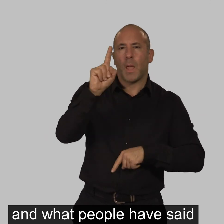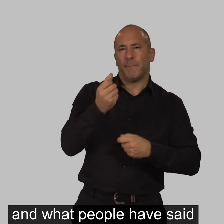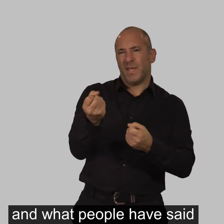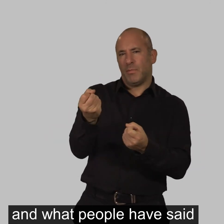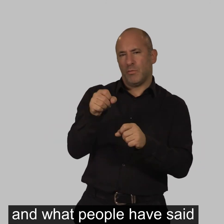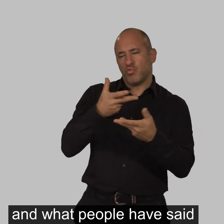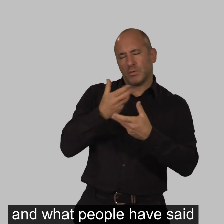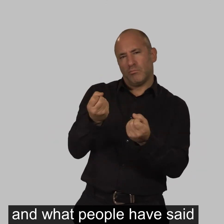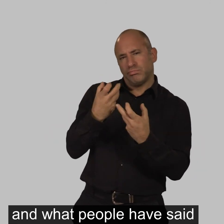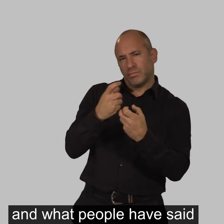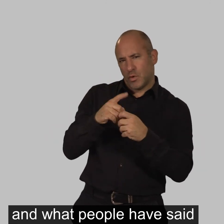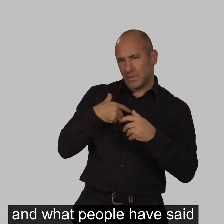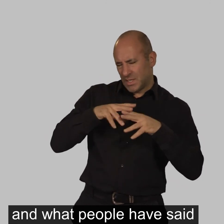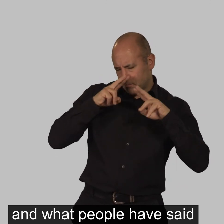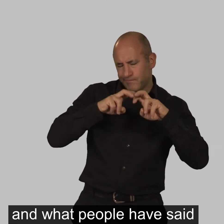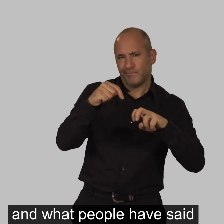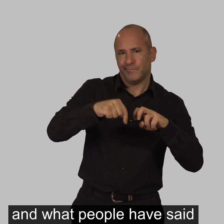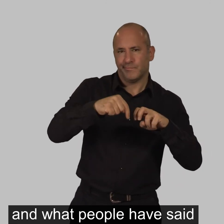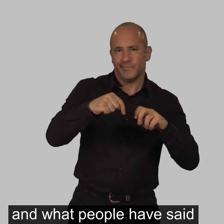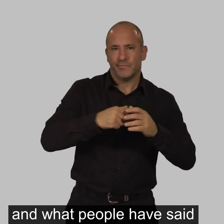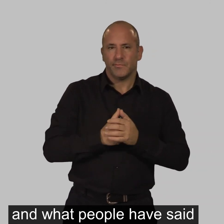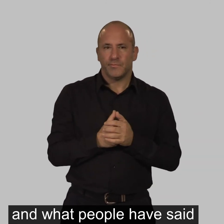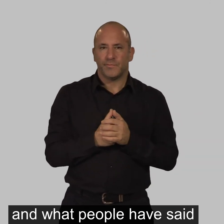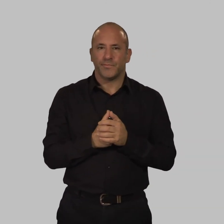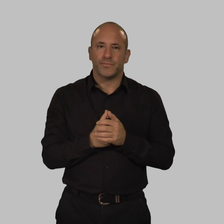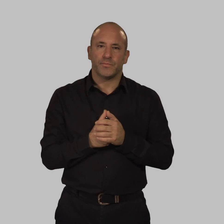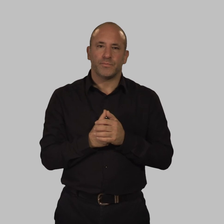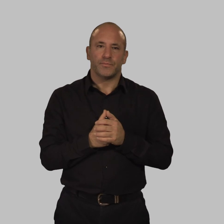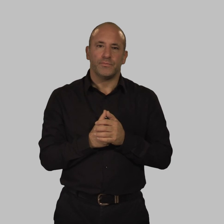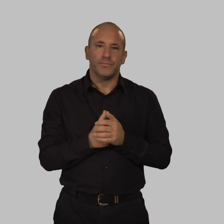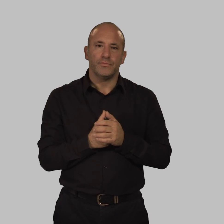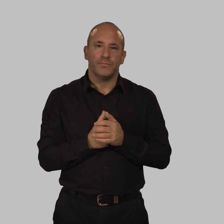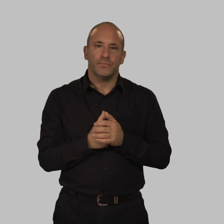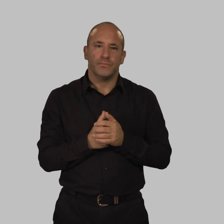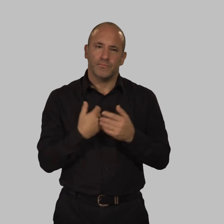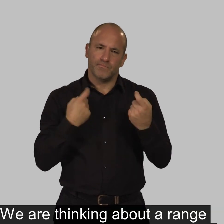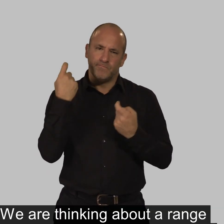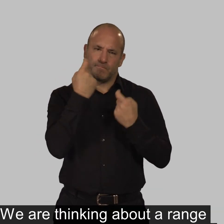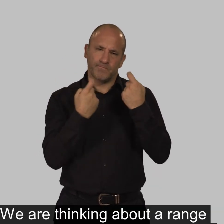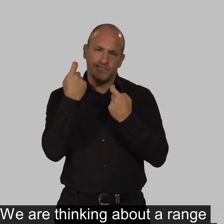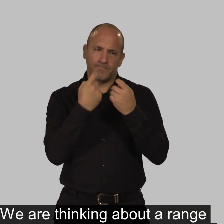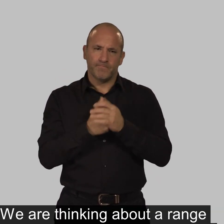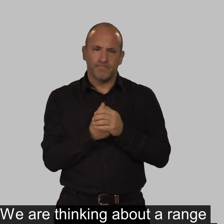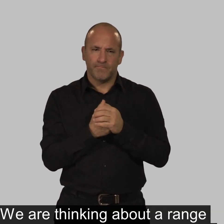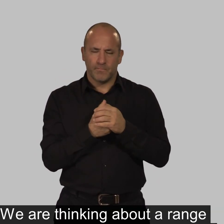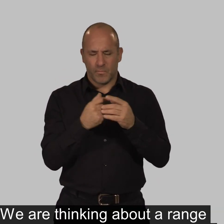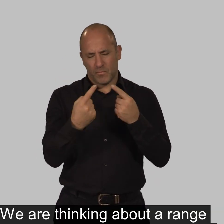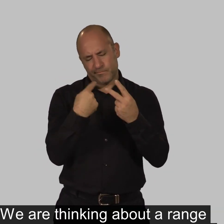and what people have said to us in the consultation. We are thinking